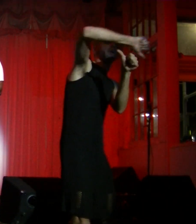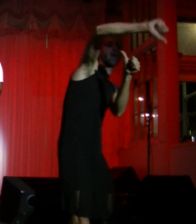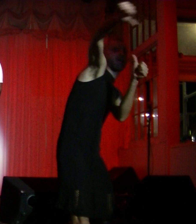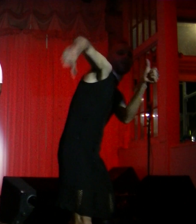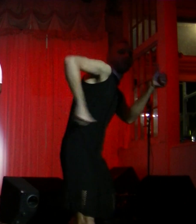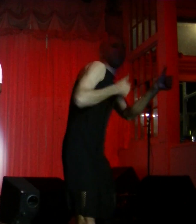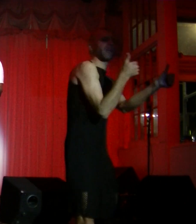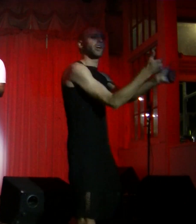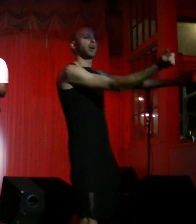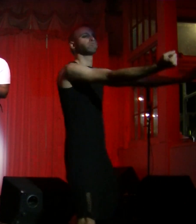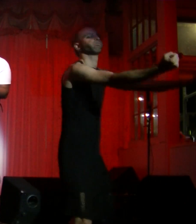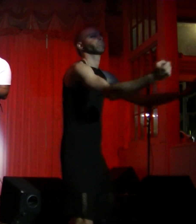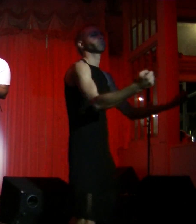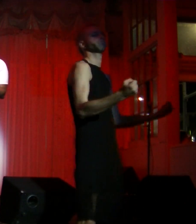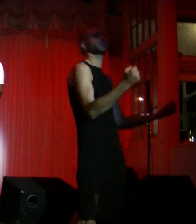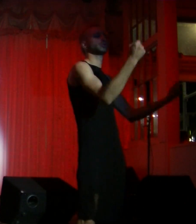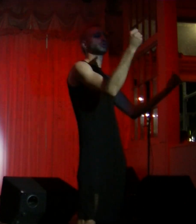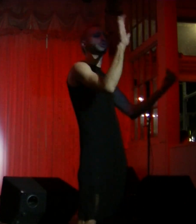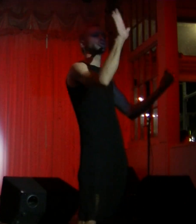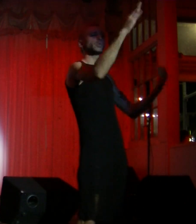yours.